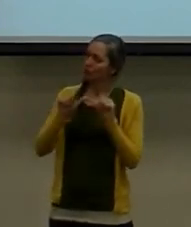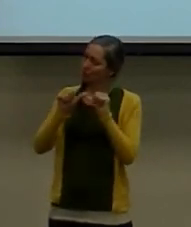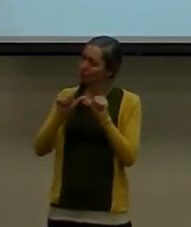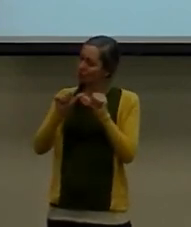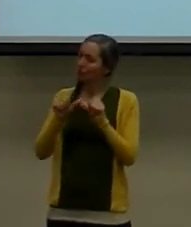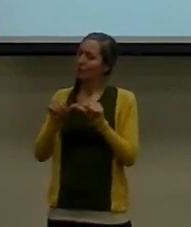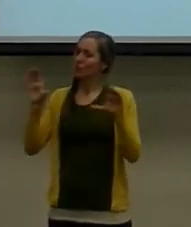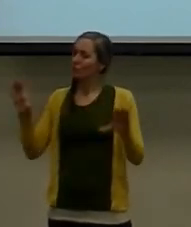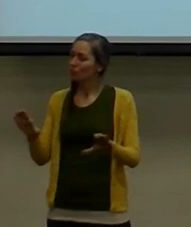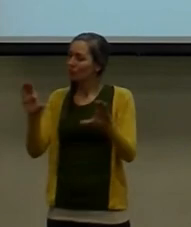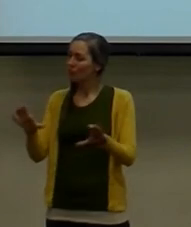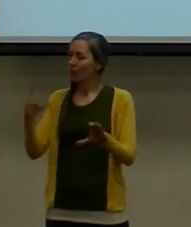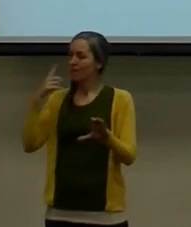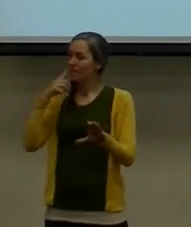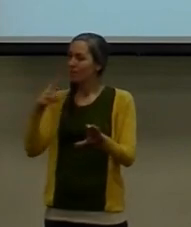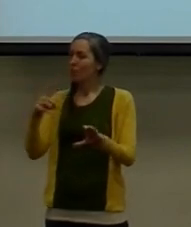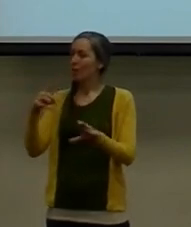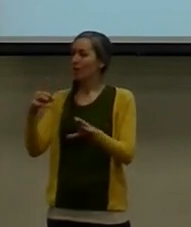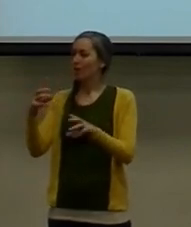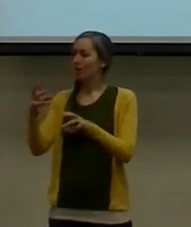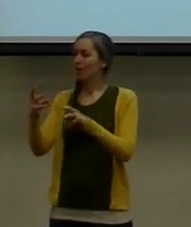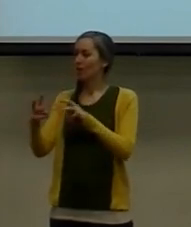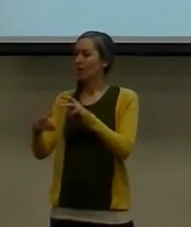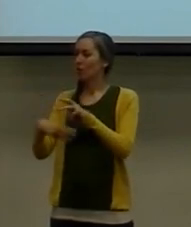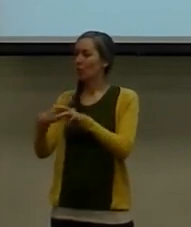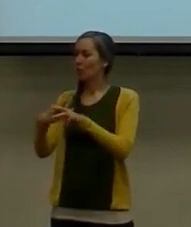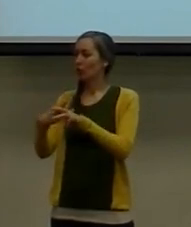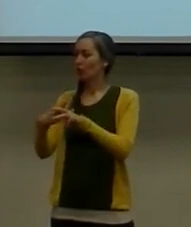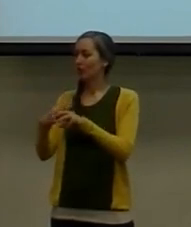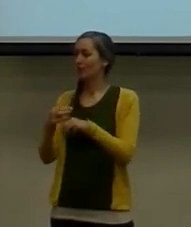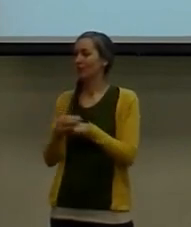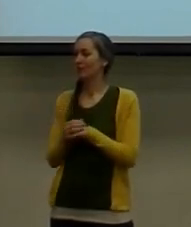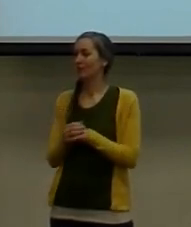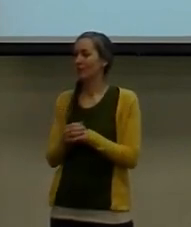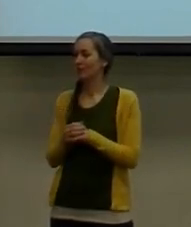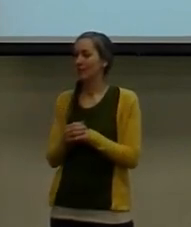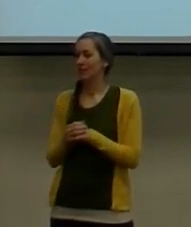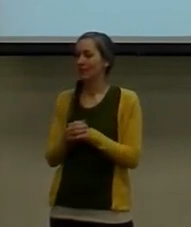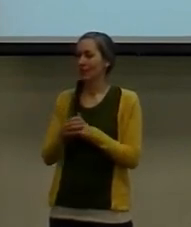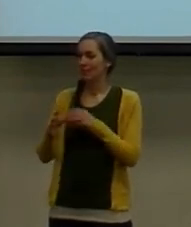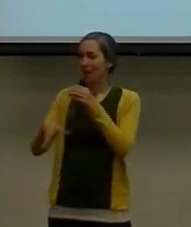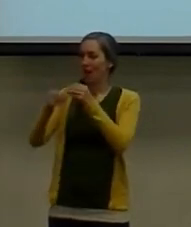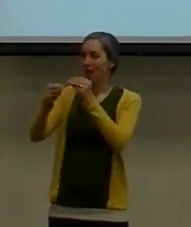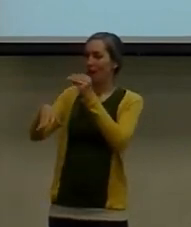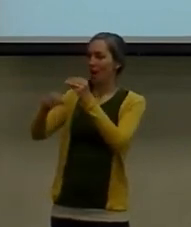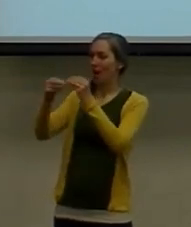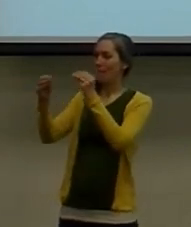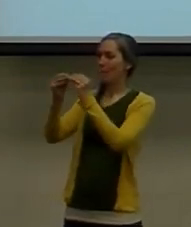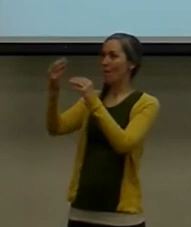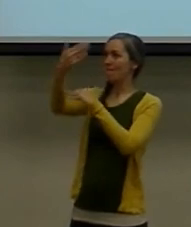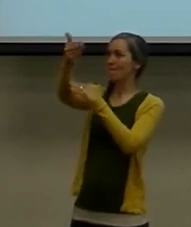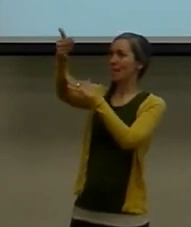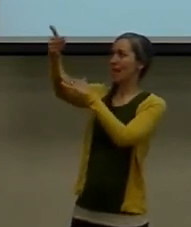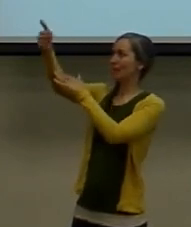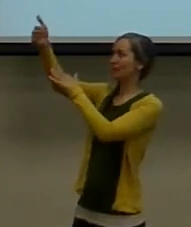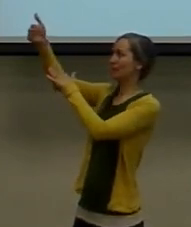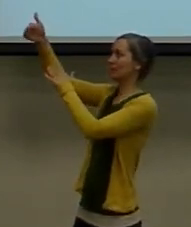doing for the world. Add more flags. God bless you.